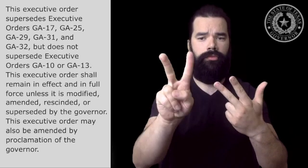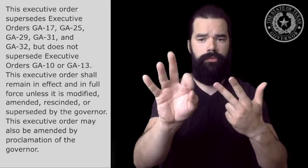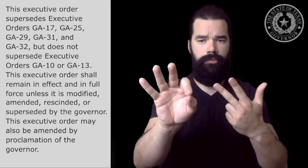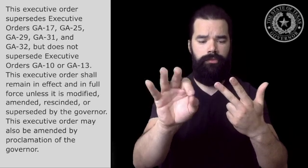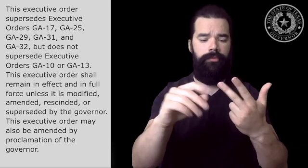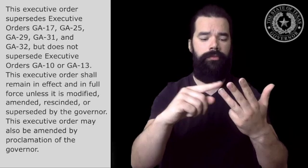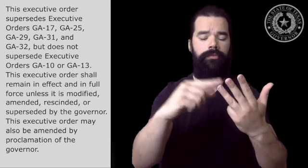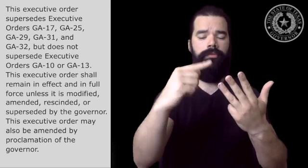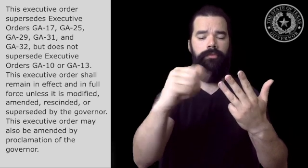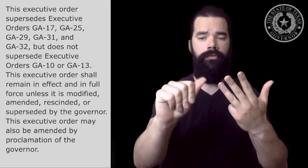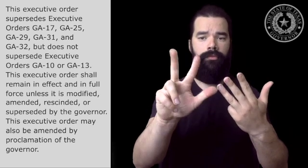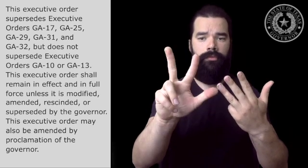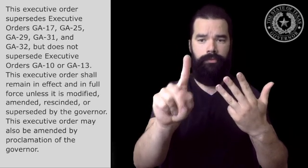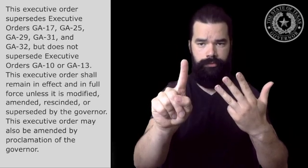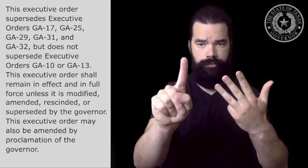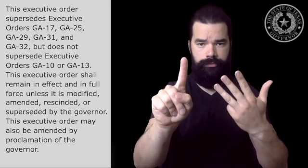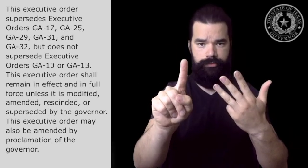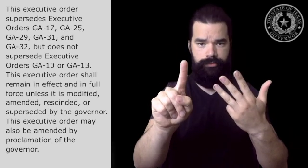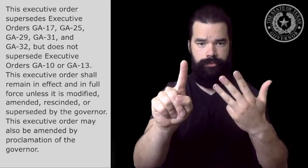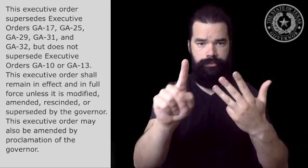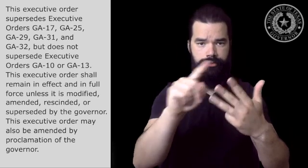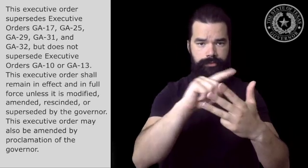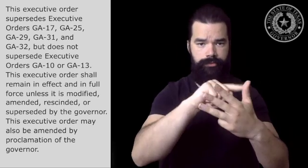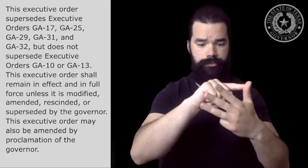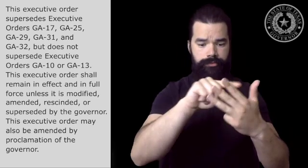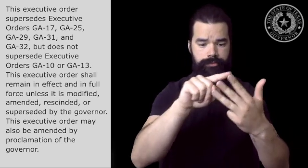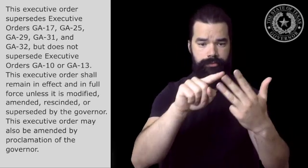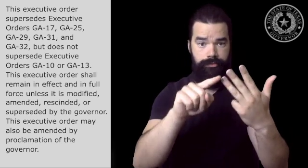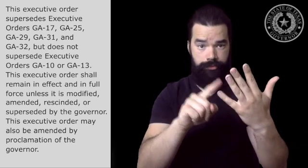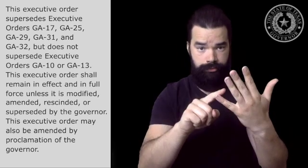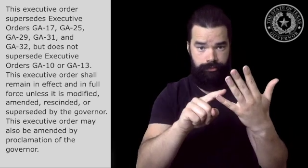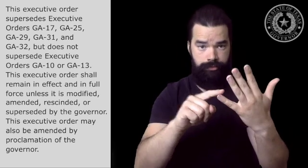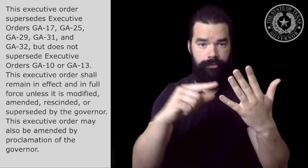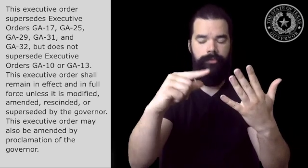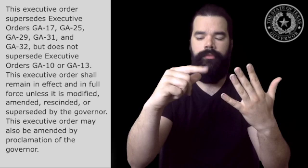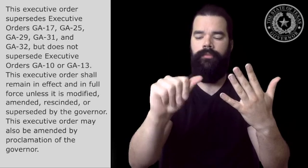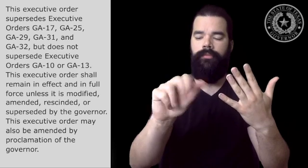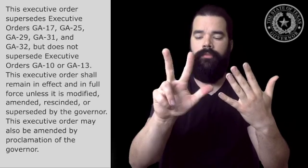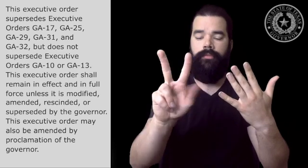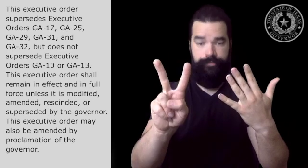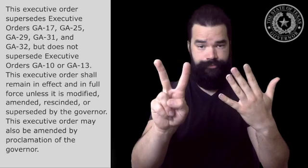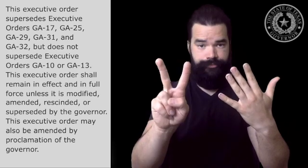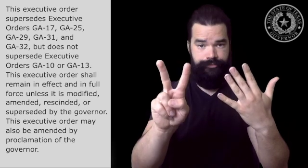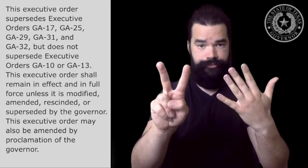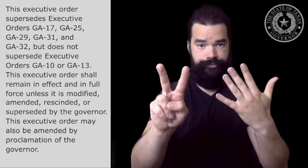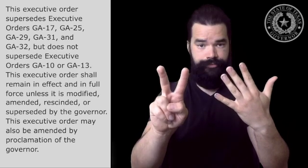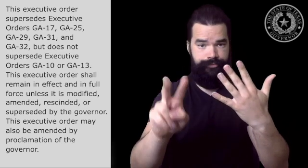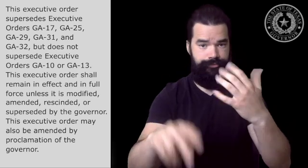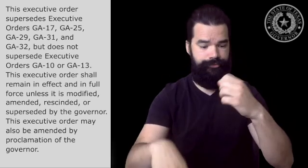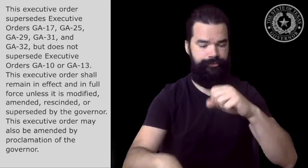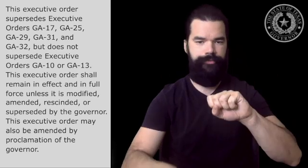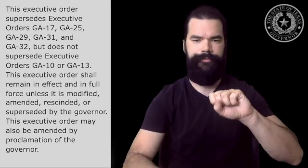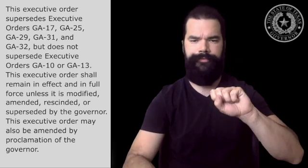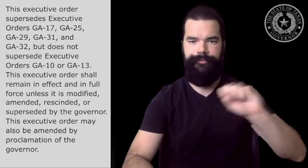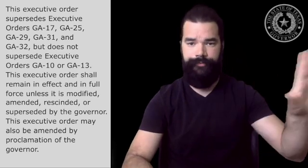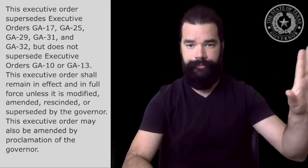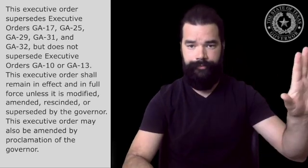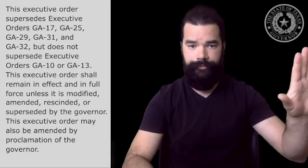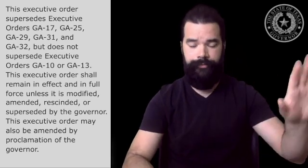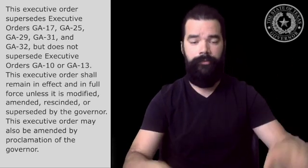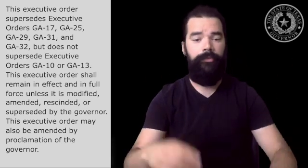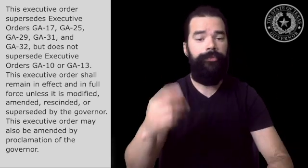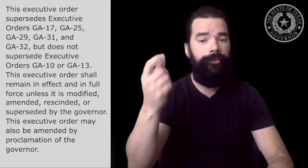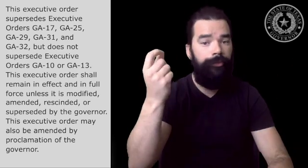GA-13. This executive order shall remain in effect and in full force unless it is modified, amended, rescinded,